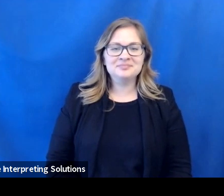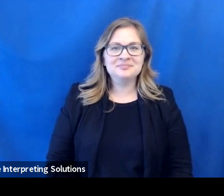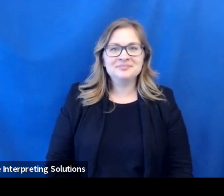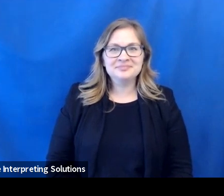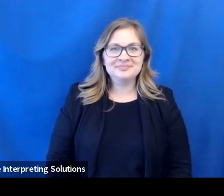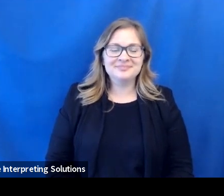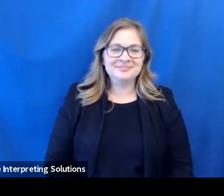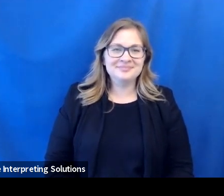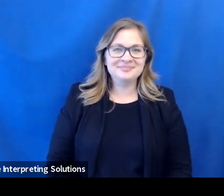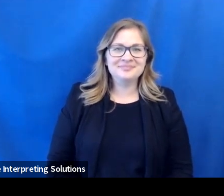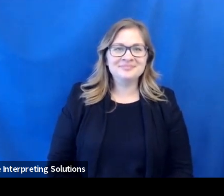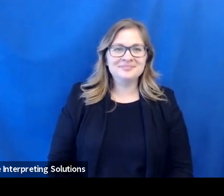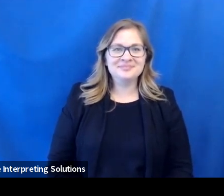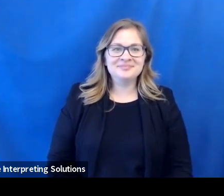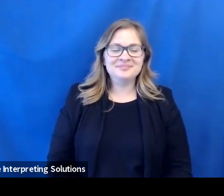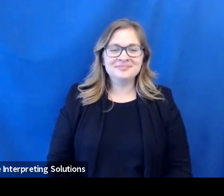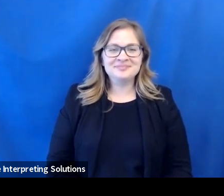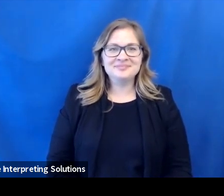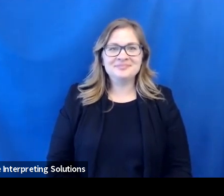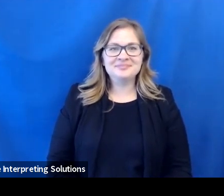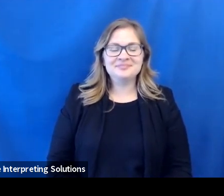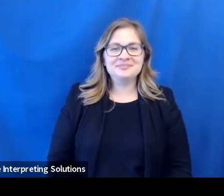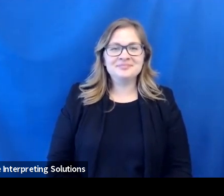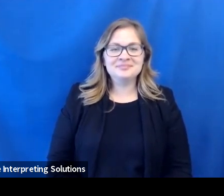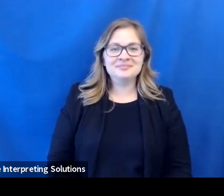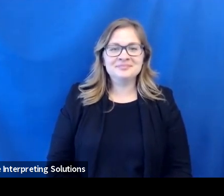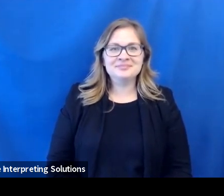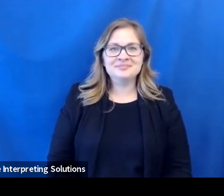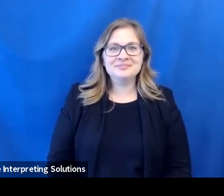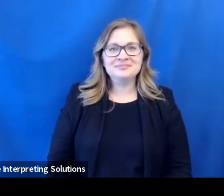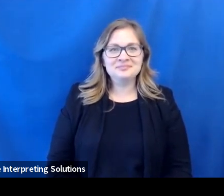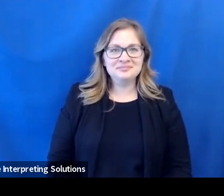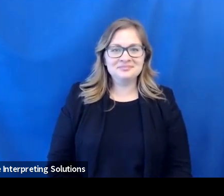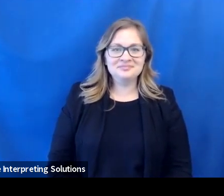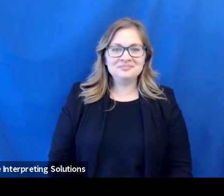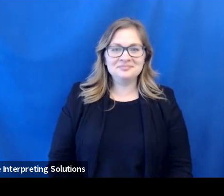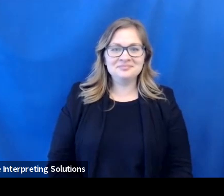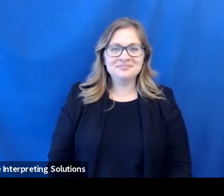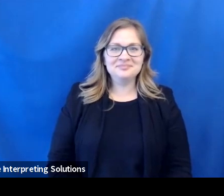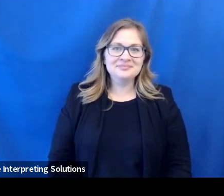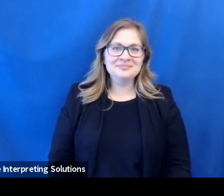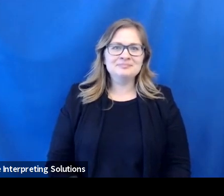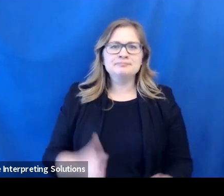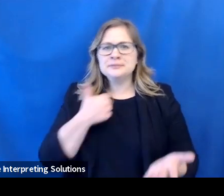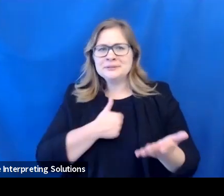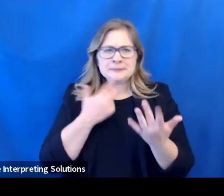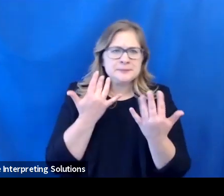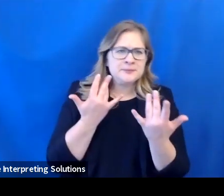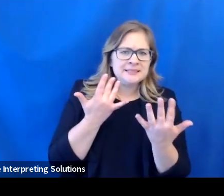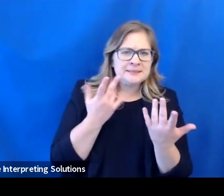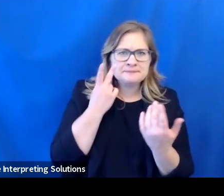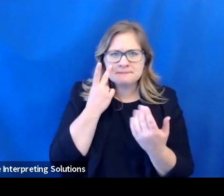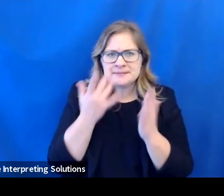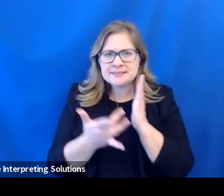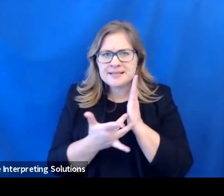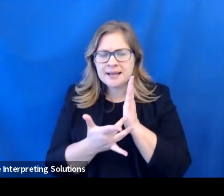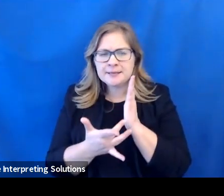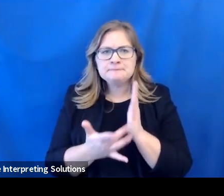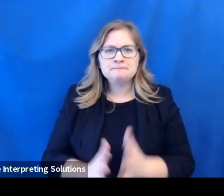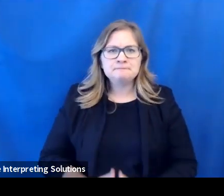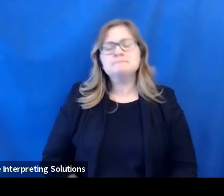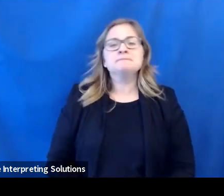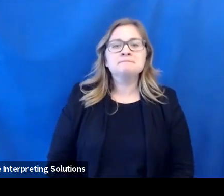should. Cleaning gutters, not just messy, dangerous. I install leaf guard gutters. They're covered, one piece, and don't have to be cleaned